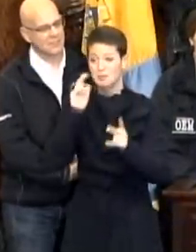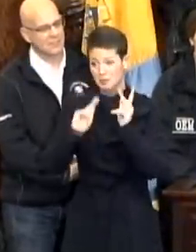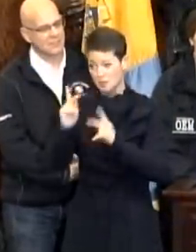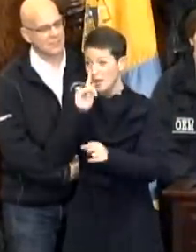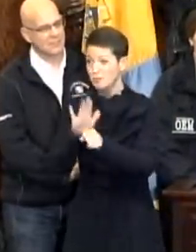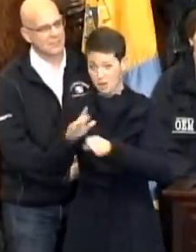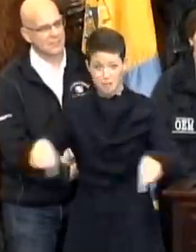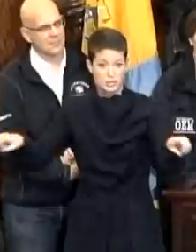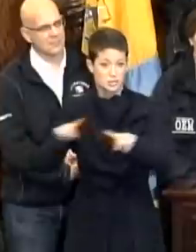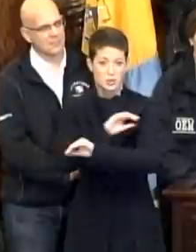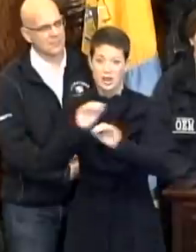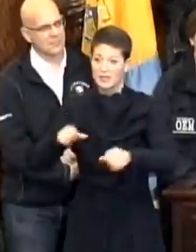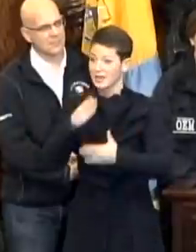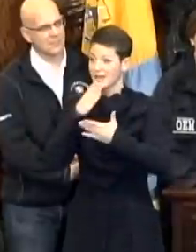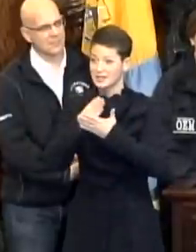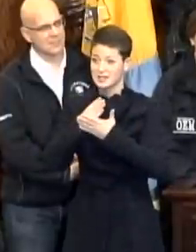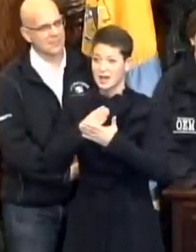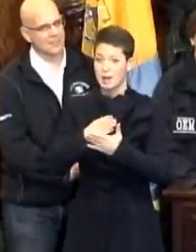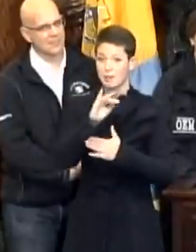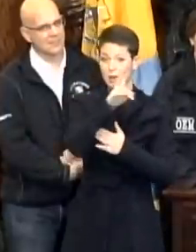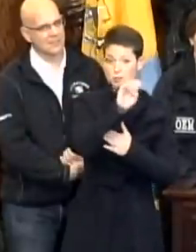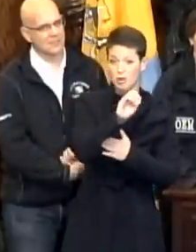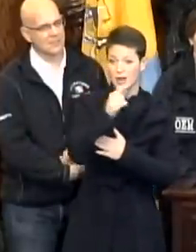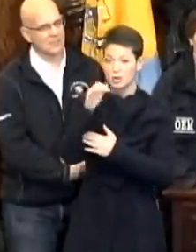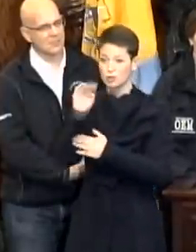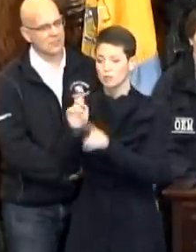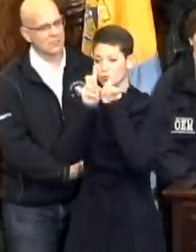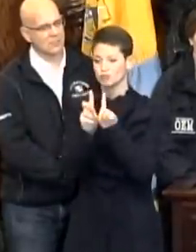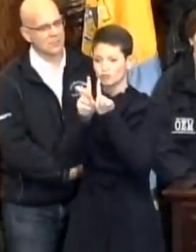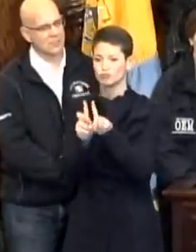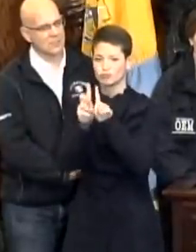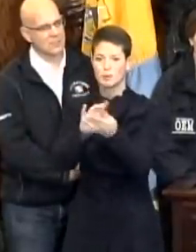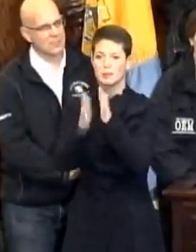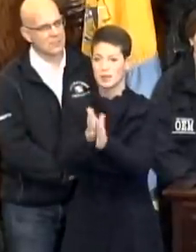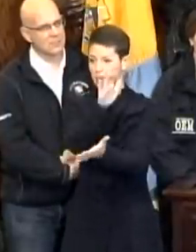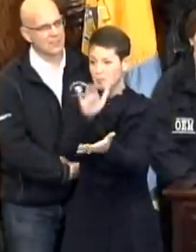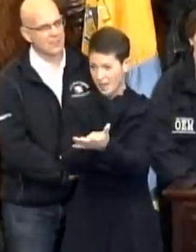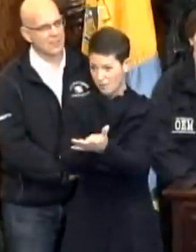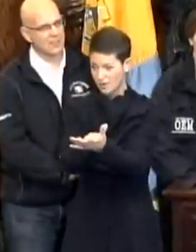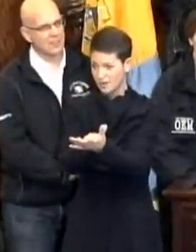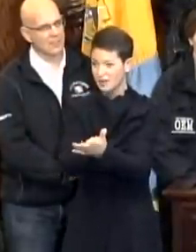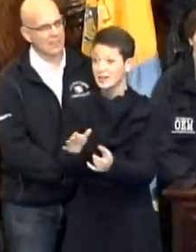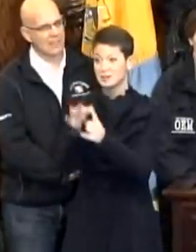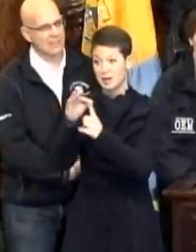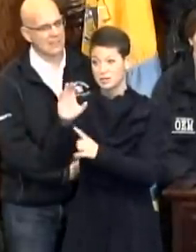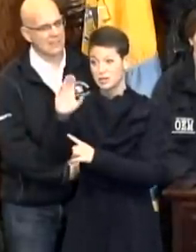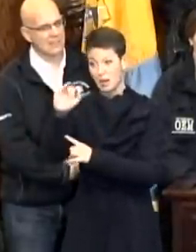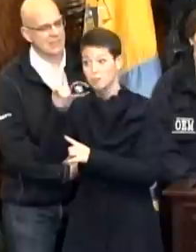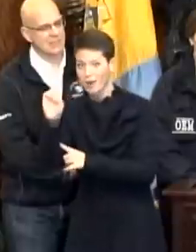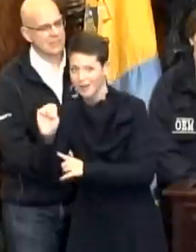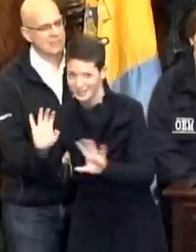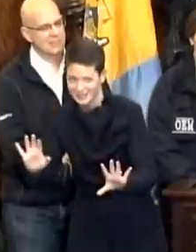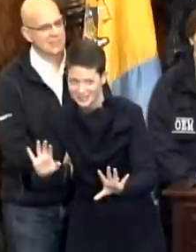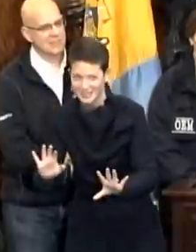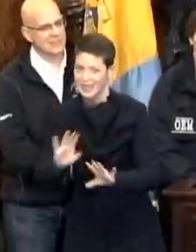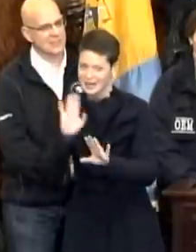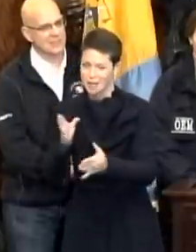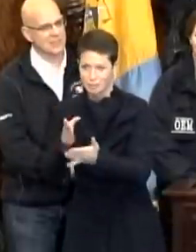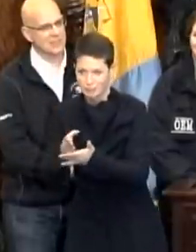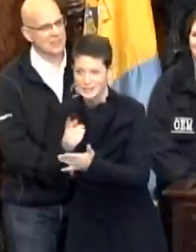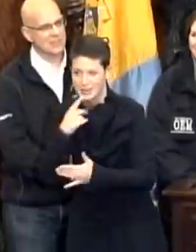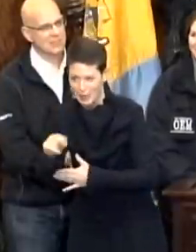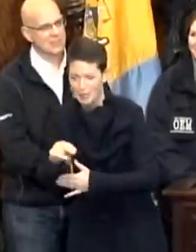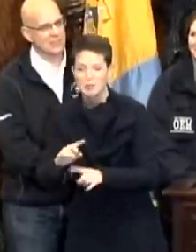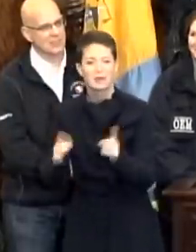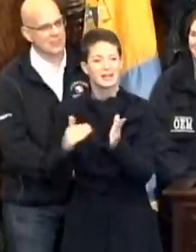there is nothing that can stop a bride and a groom from walking down the aisle, especially a bride. And so please, can we